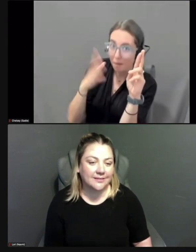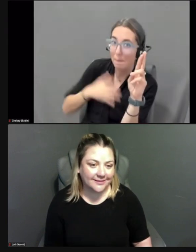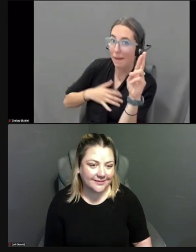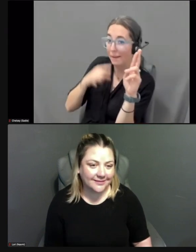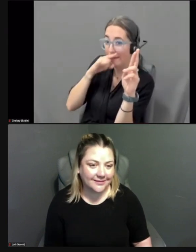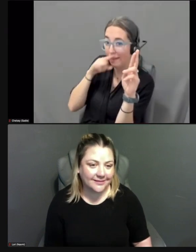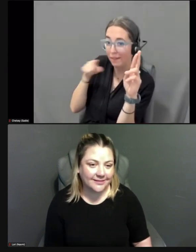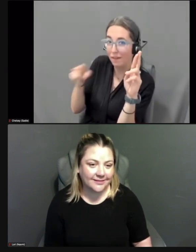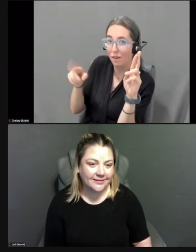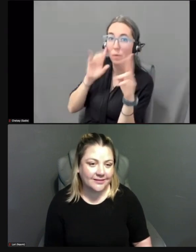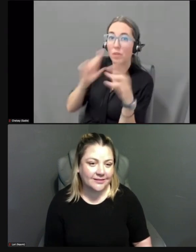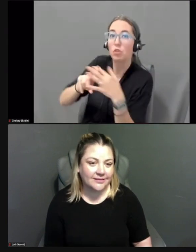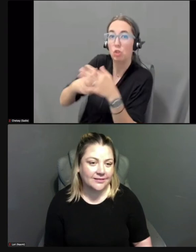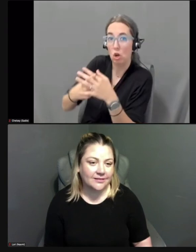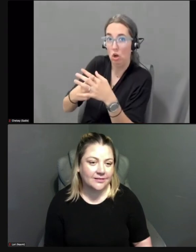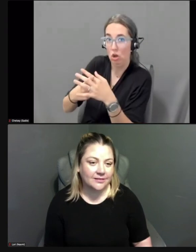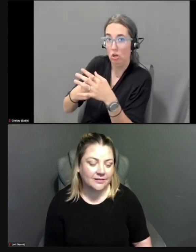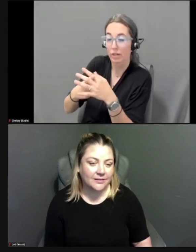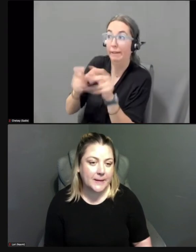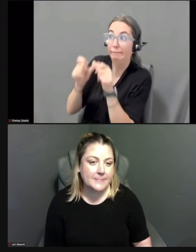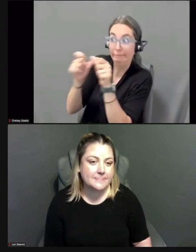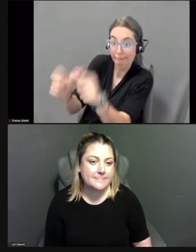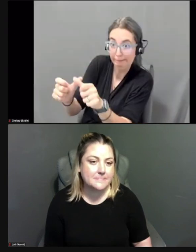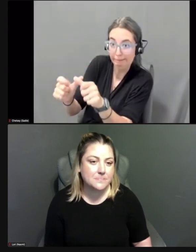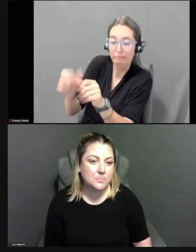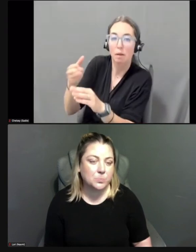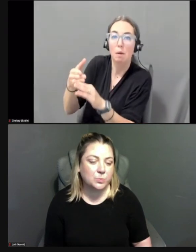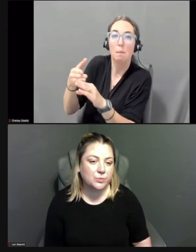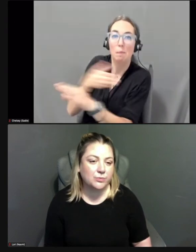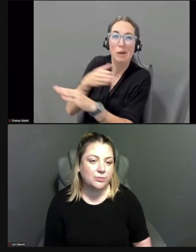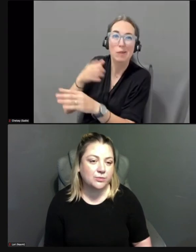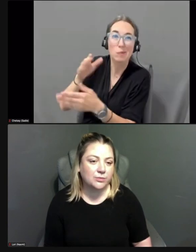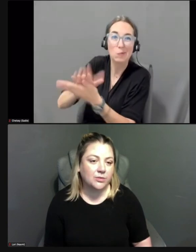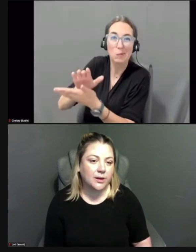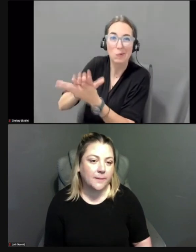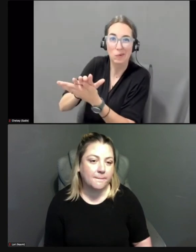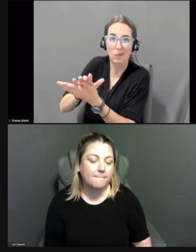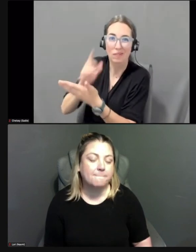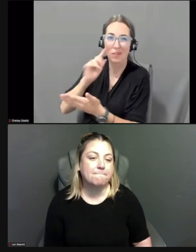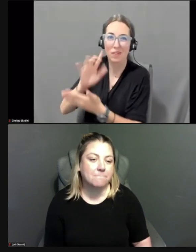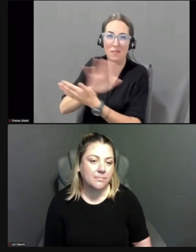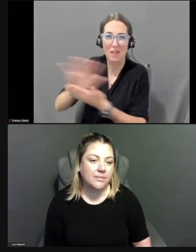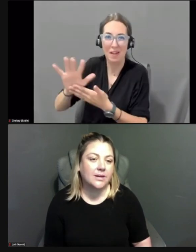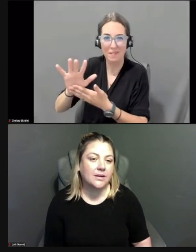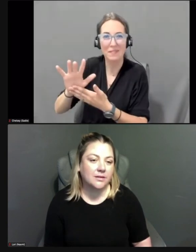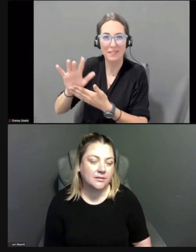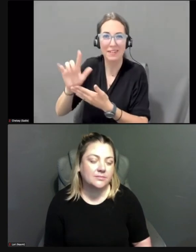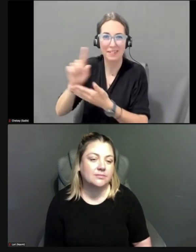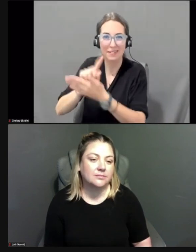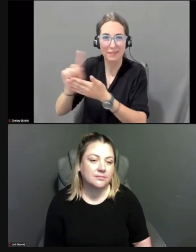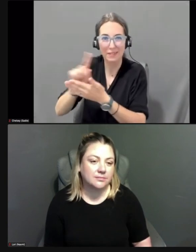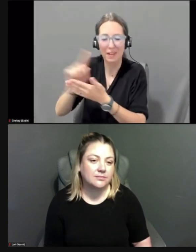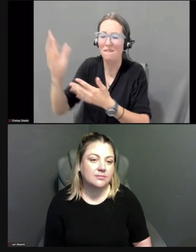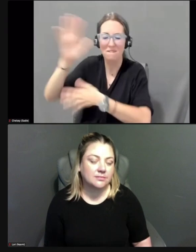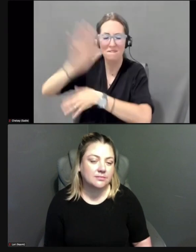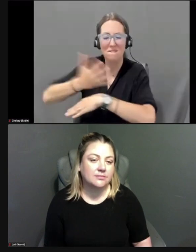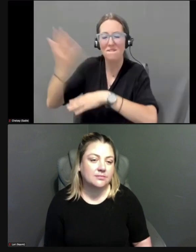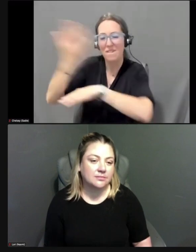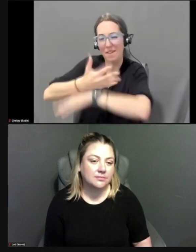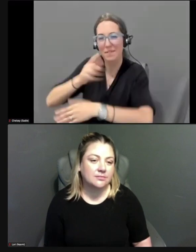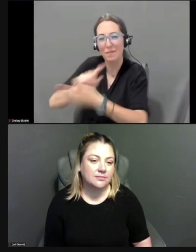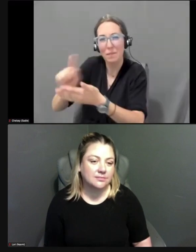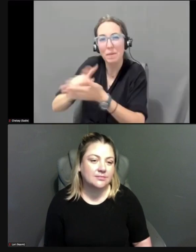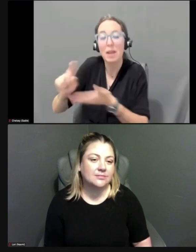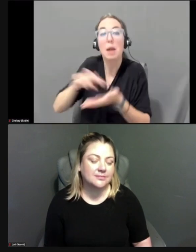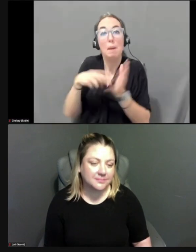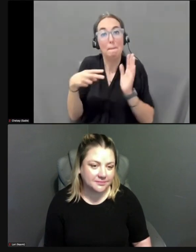in preschool 5 days a week. And I'm excited to know that there are, like, I will have some intentional time to, like,